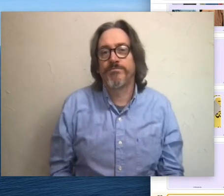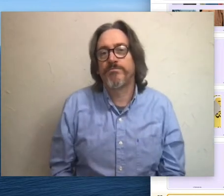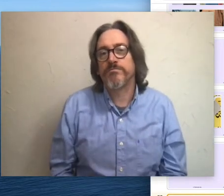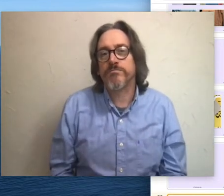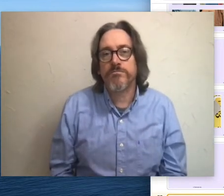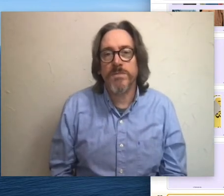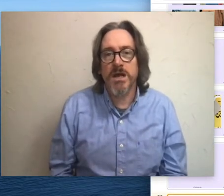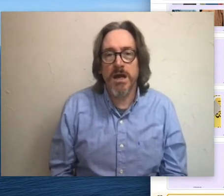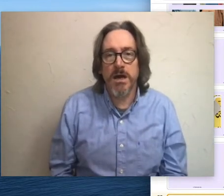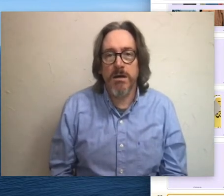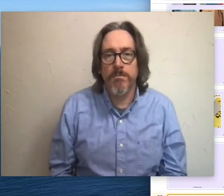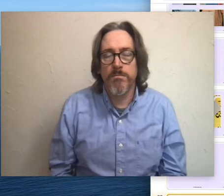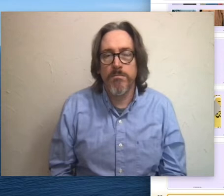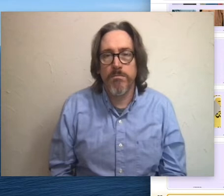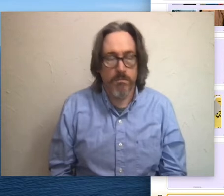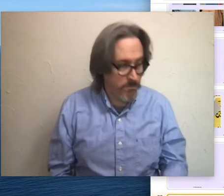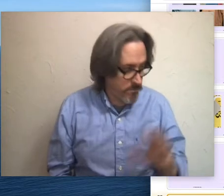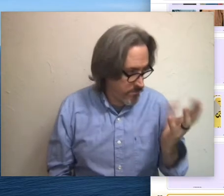on.